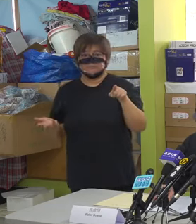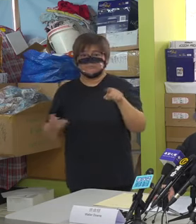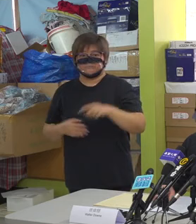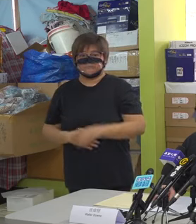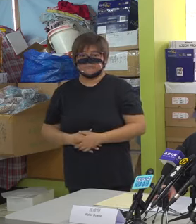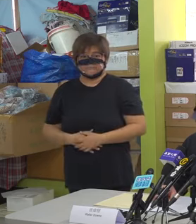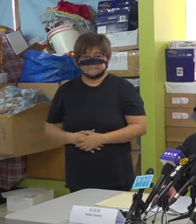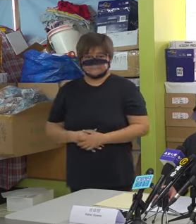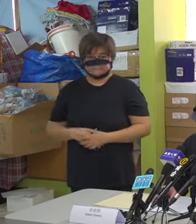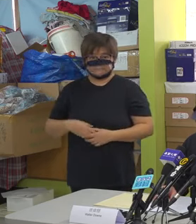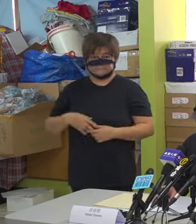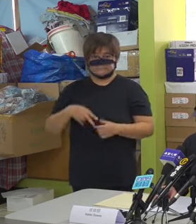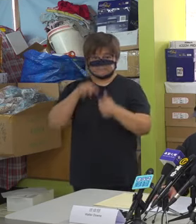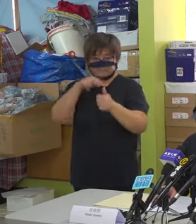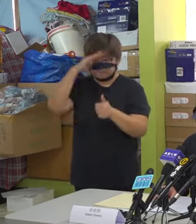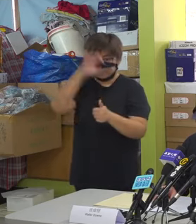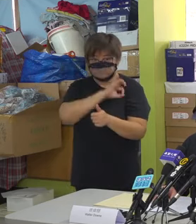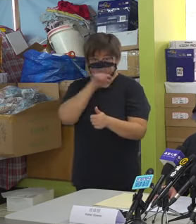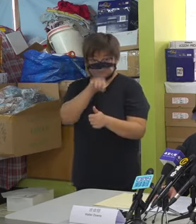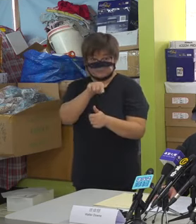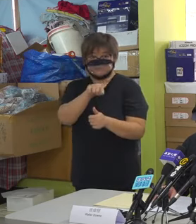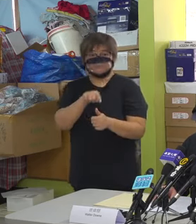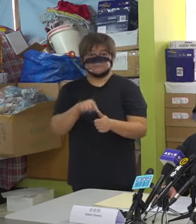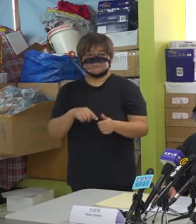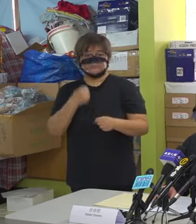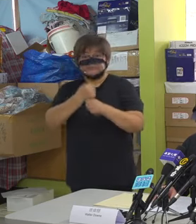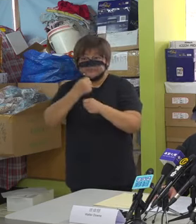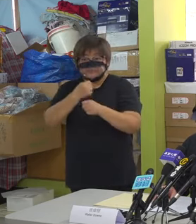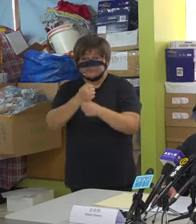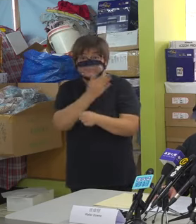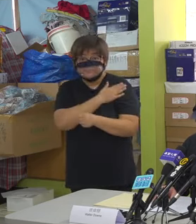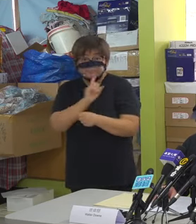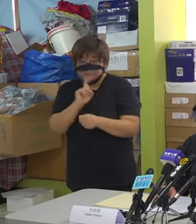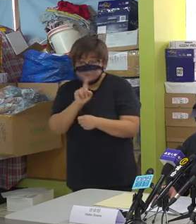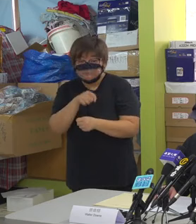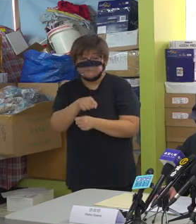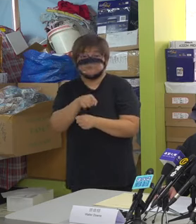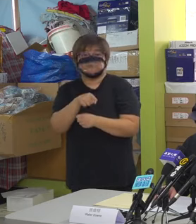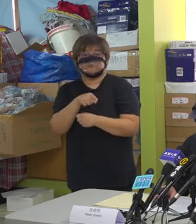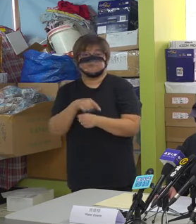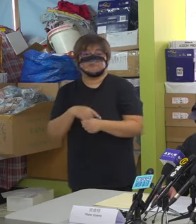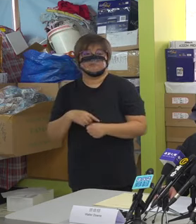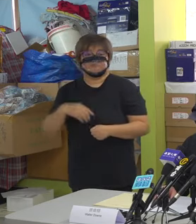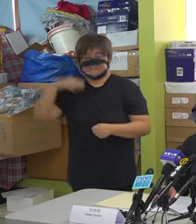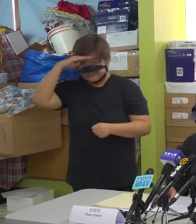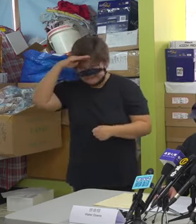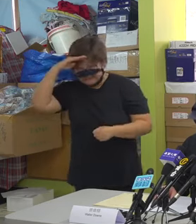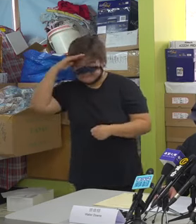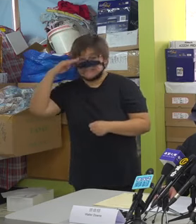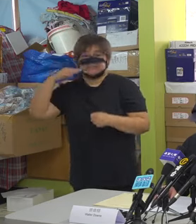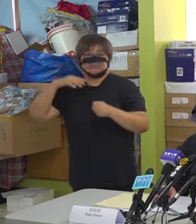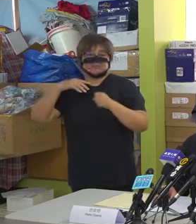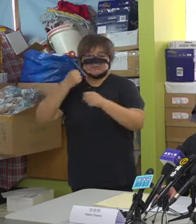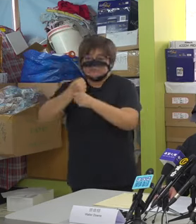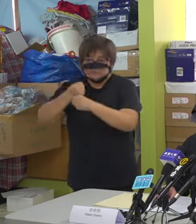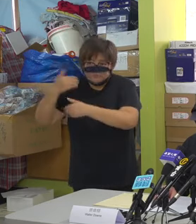Council Ordinance specifies that the functions of the IPCC are confined to merely observing, monitoring and